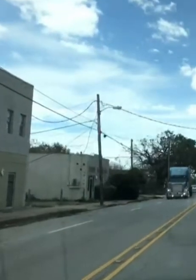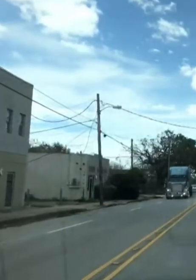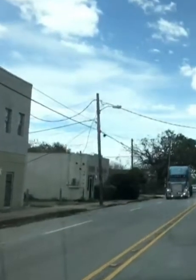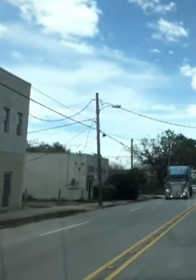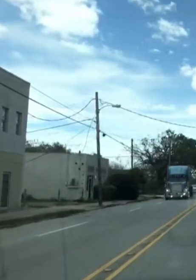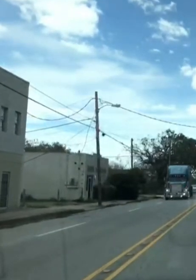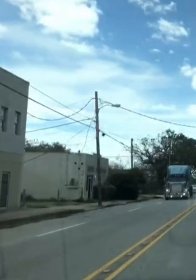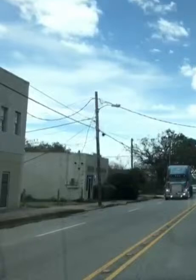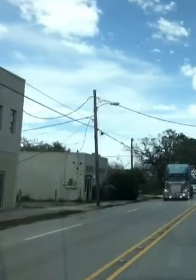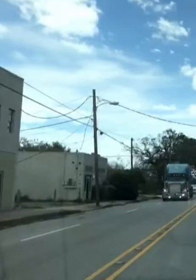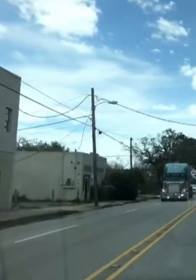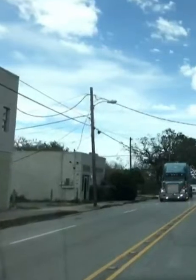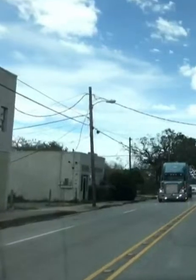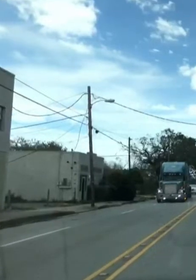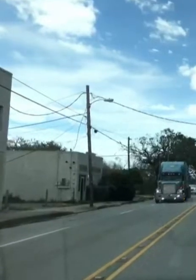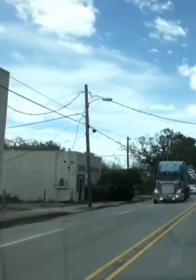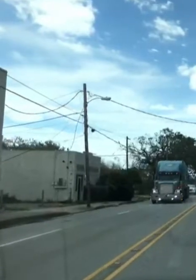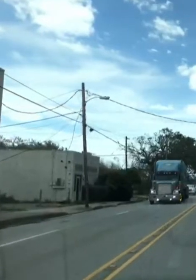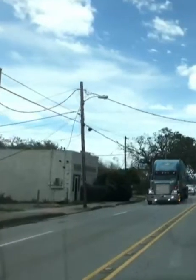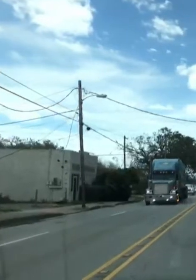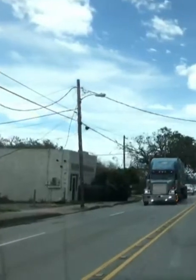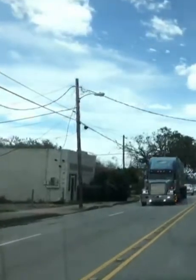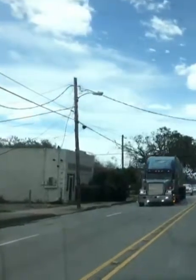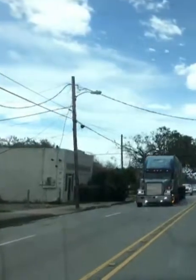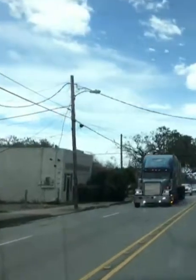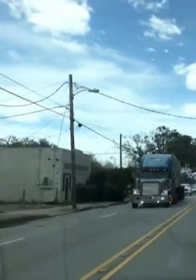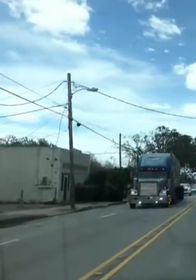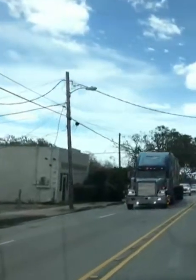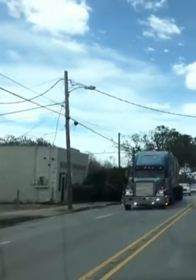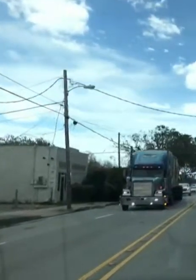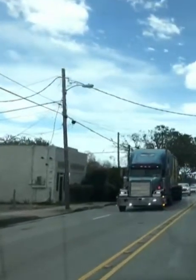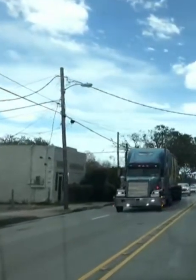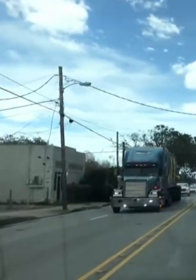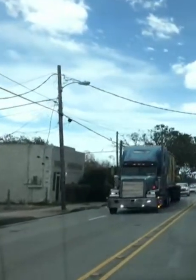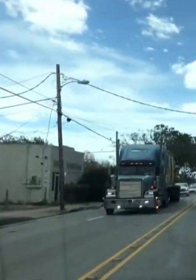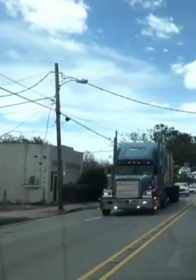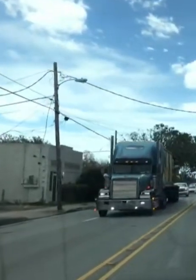in the lower lying areas that got 15 to 20 feet of storm surge.